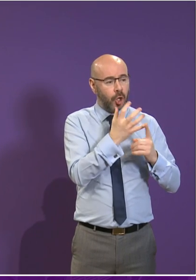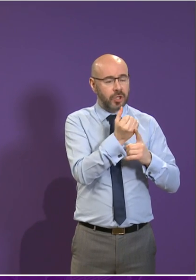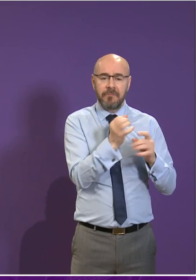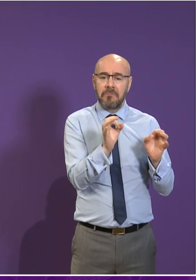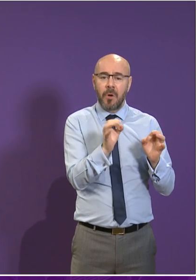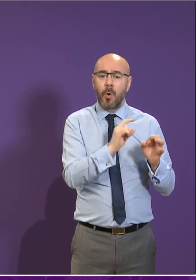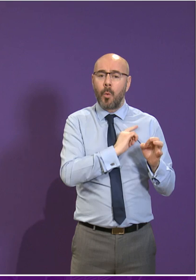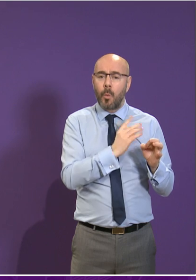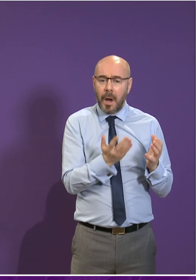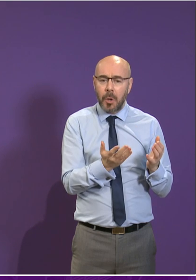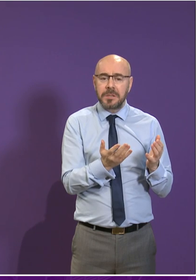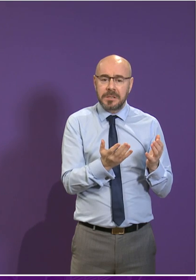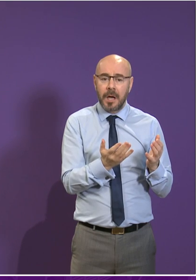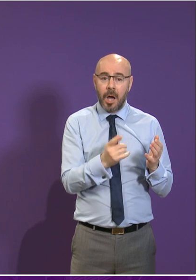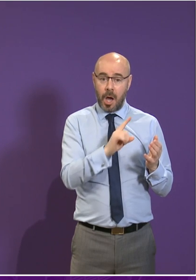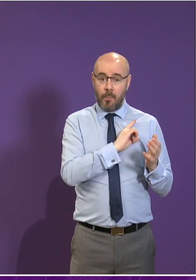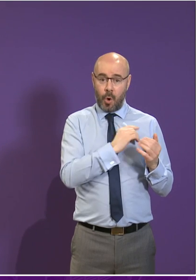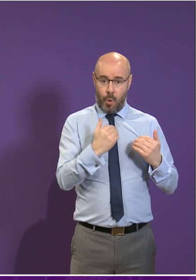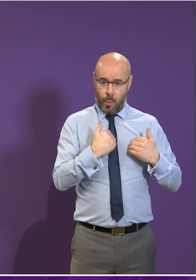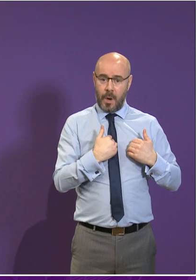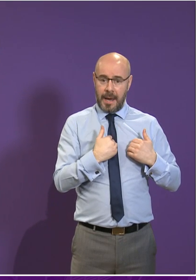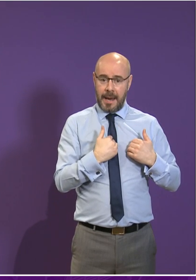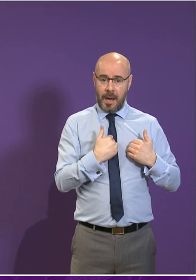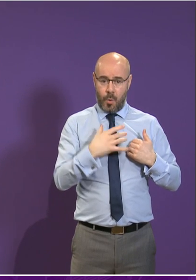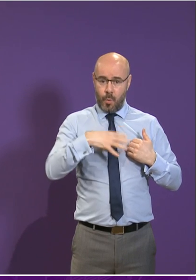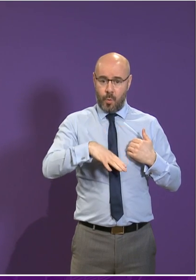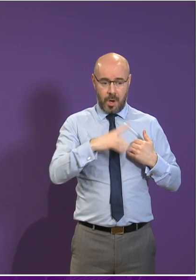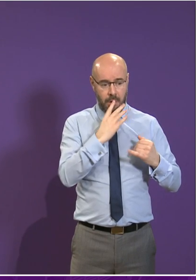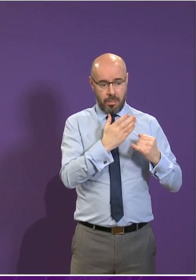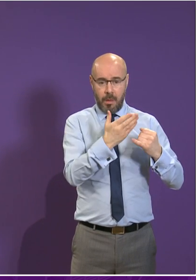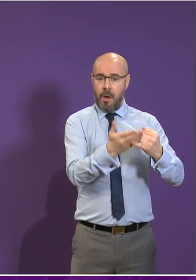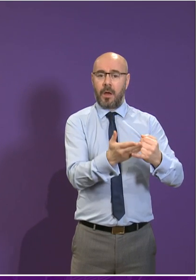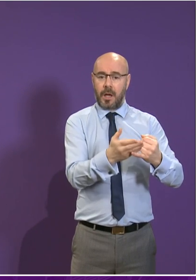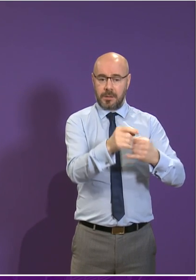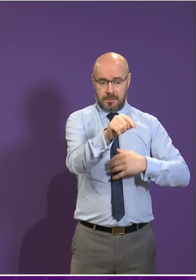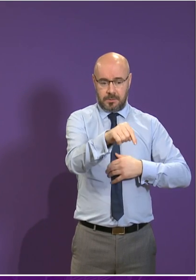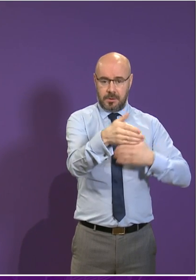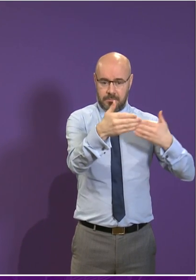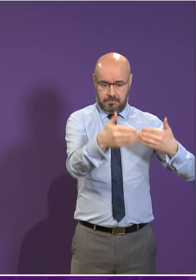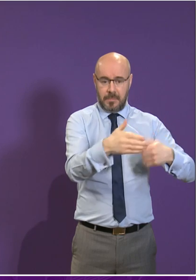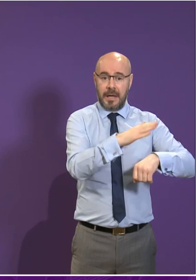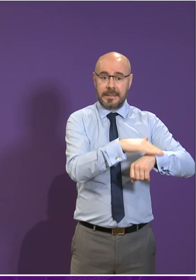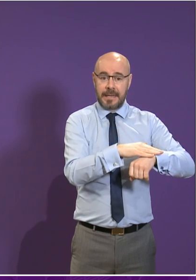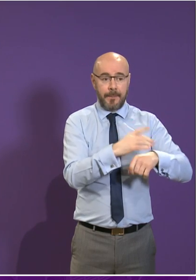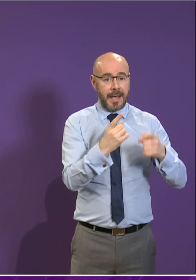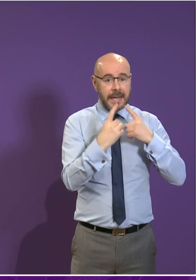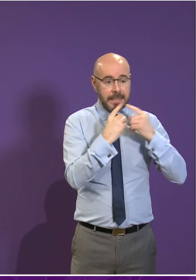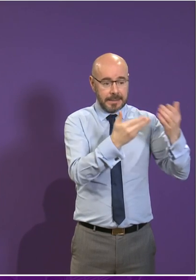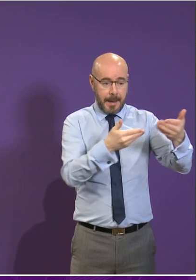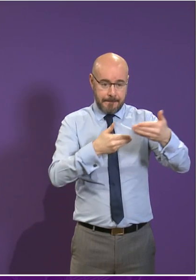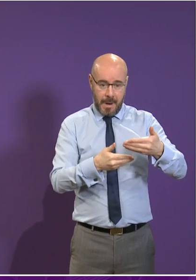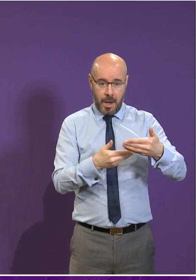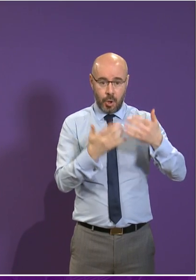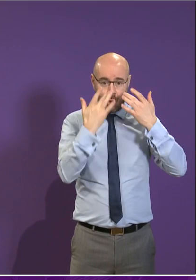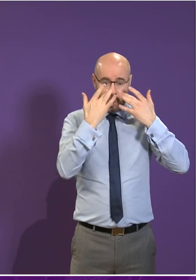and what are you doing about that, because you're invested in it too. So you want by the end of that time period for the data to come in and show, yep,